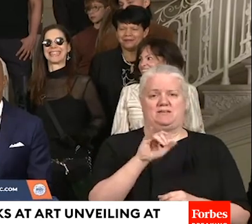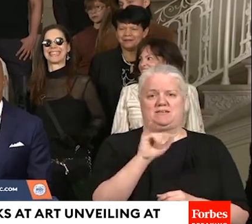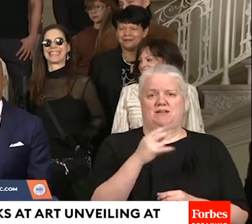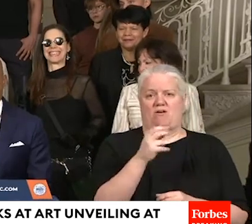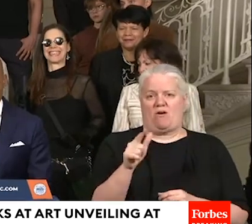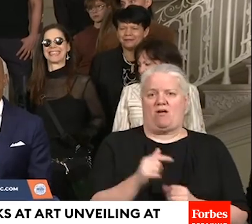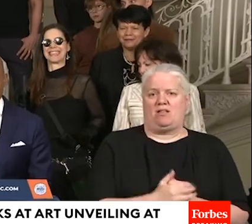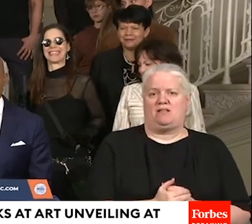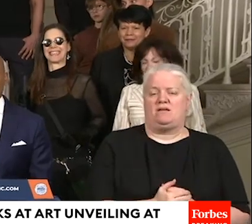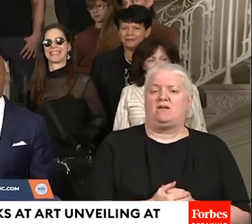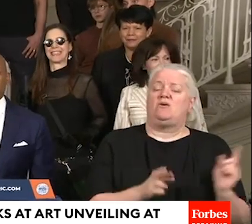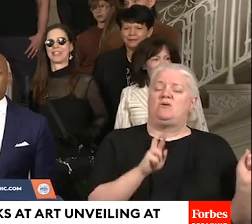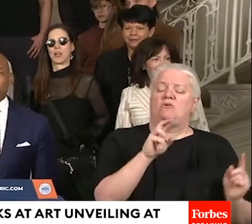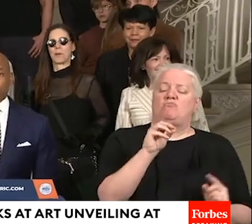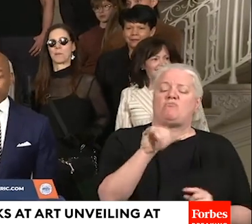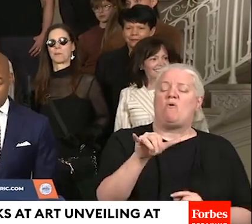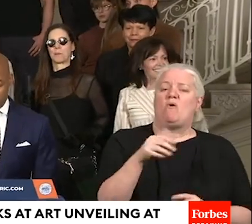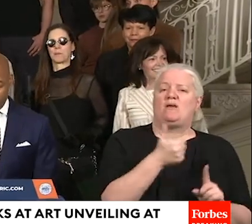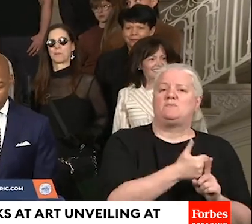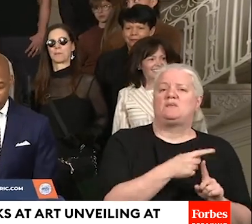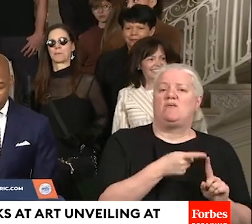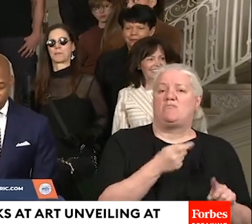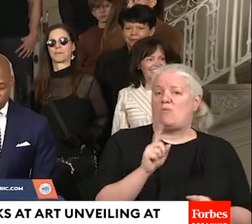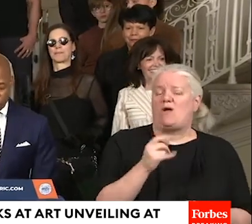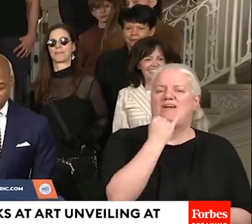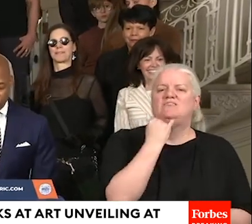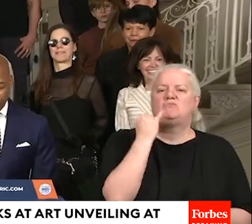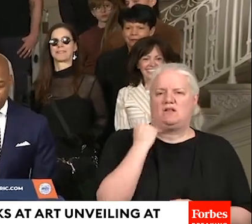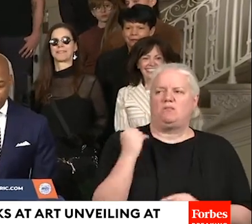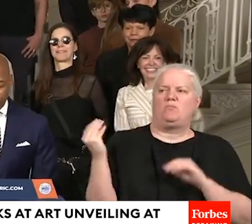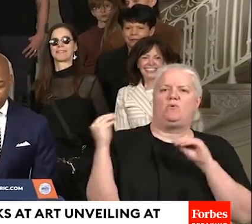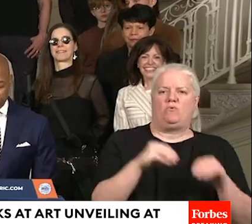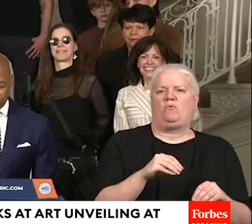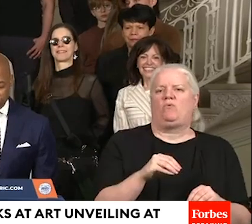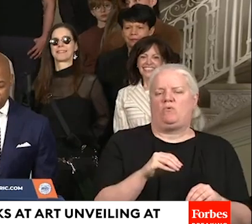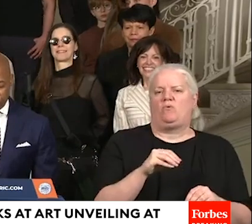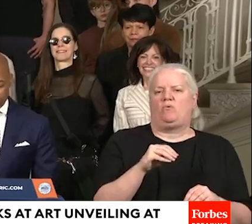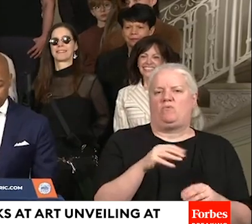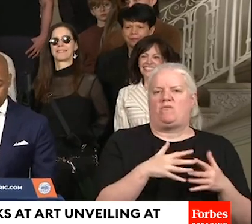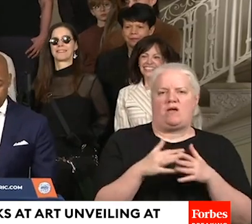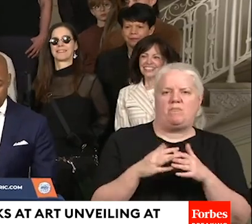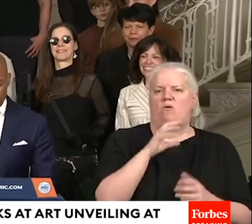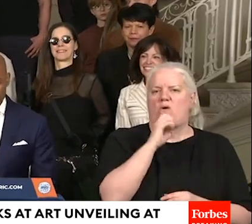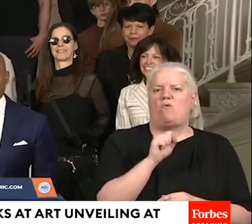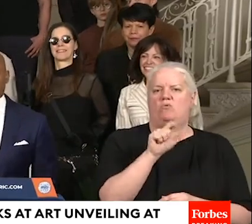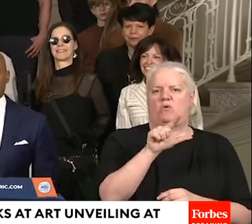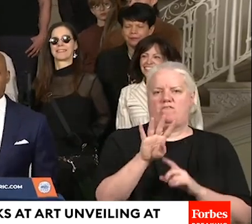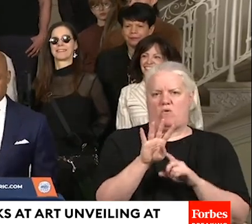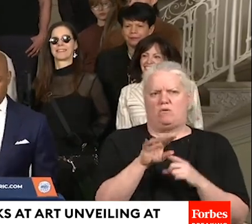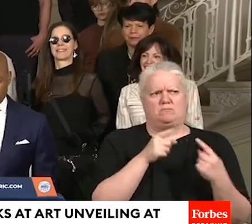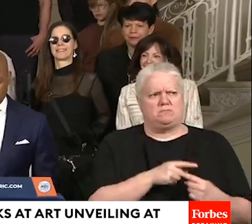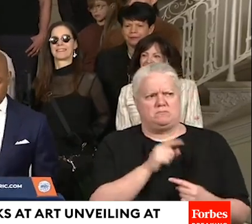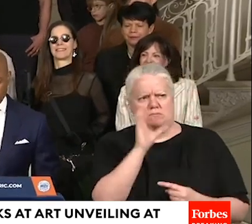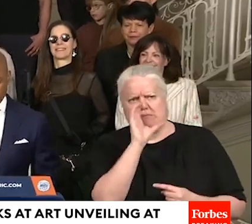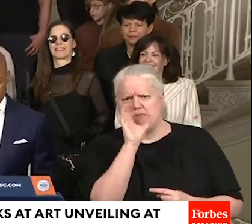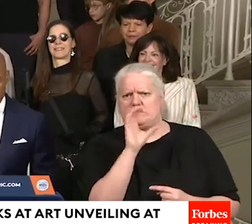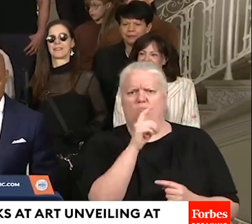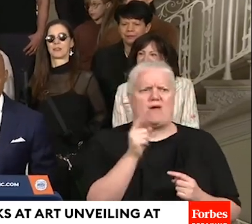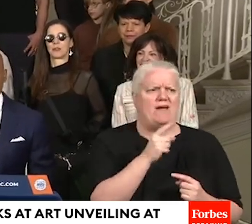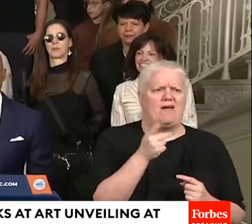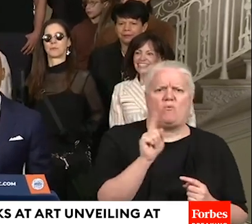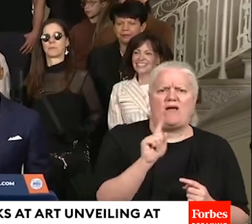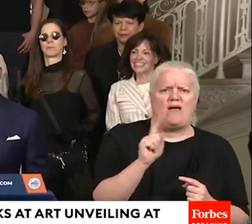first came from Israel when he was 24, and he struggled to find a place. But by doing work for everyone, especially those